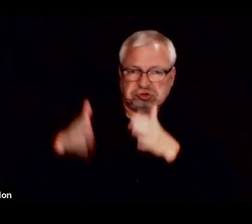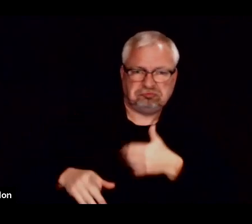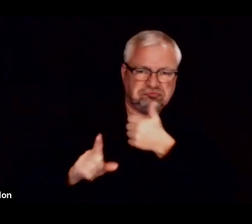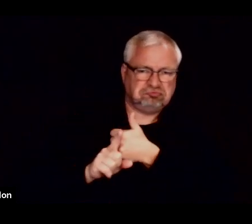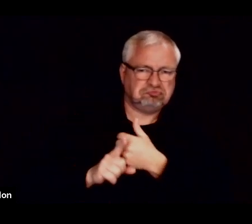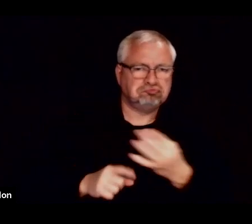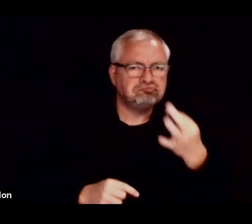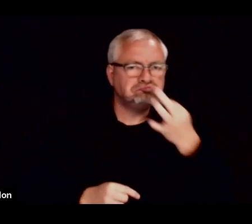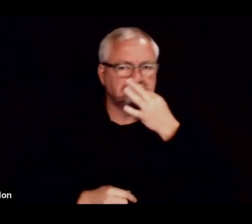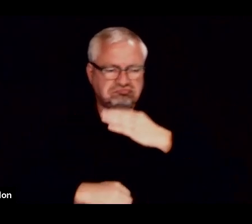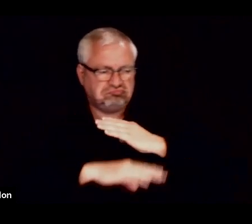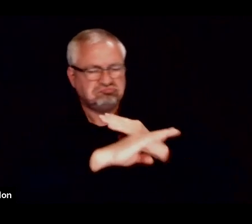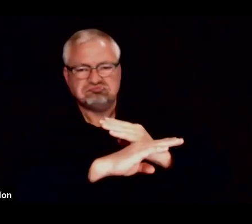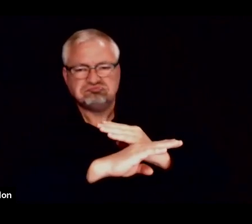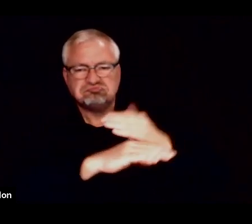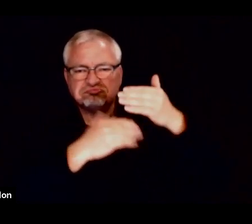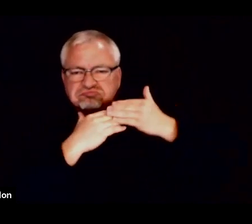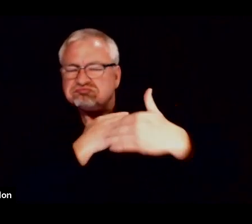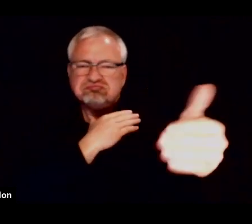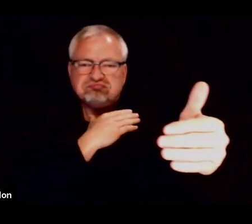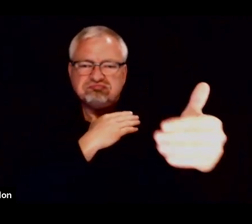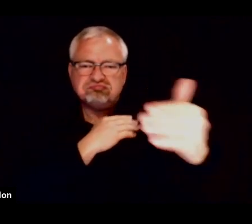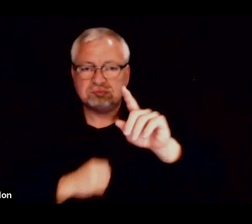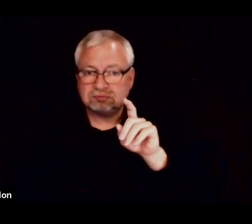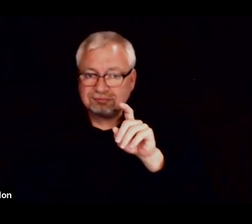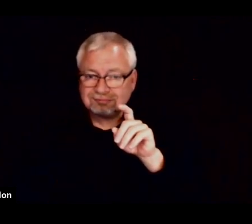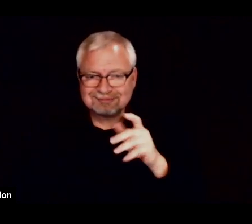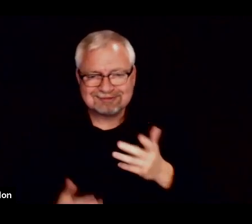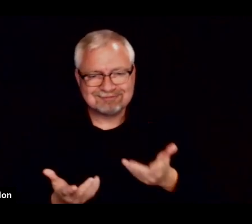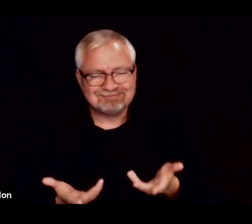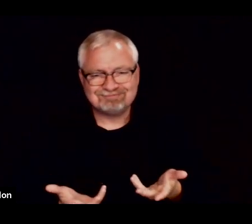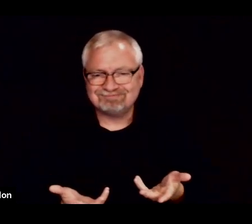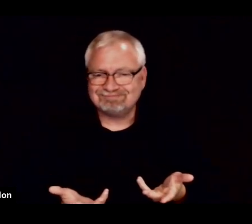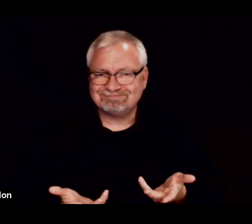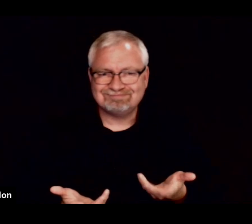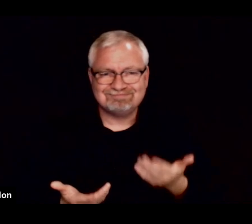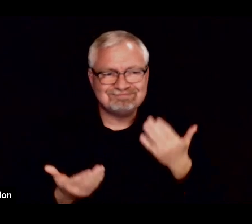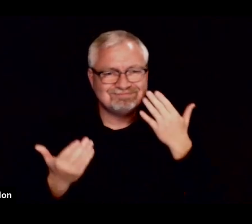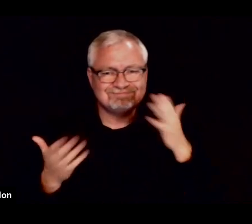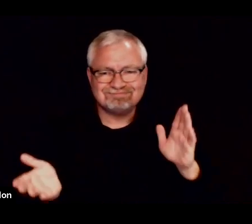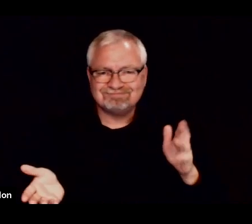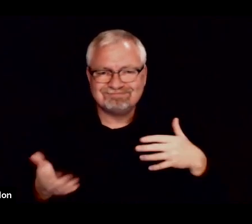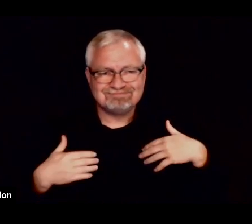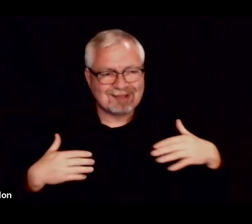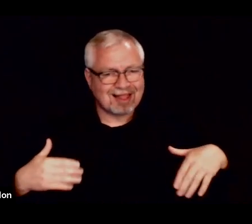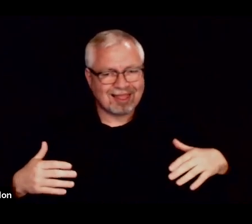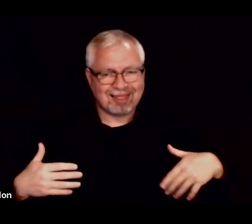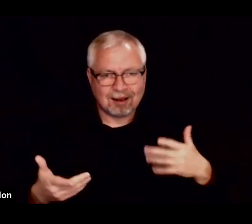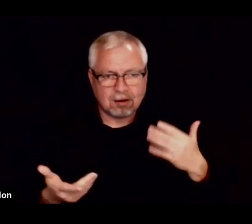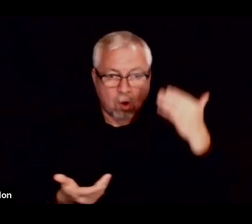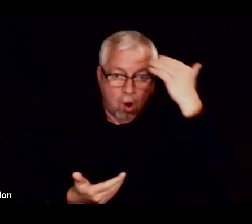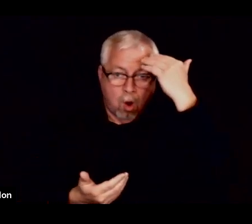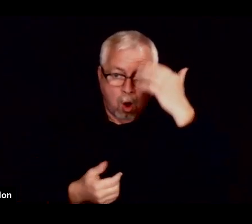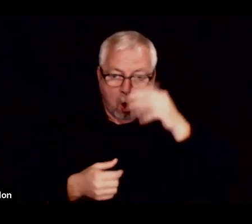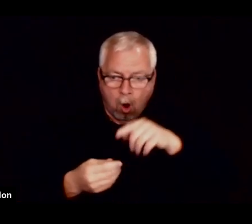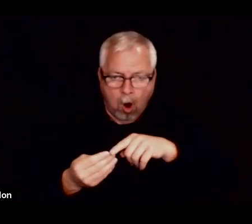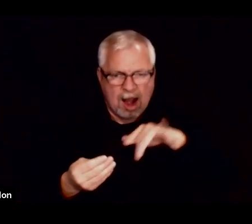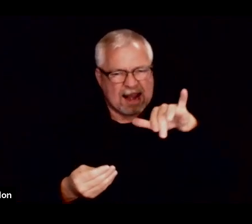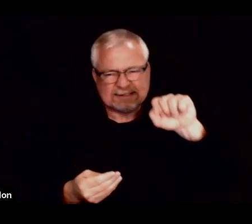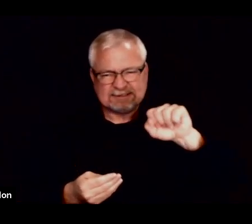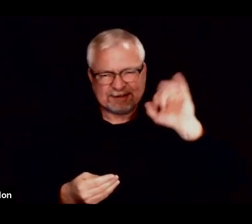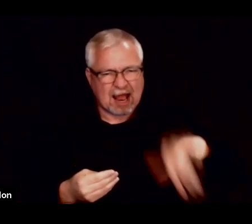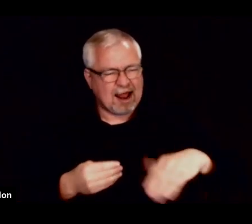from future infection? And we still don't know enough yet about protective immunity. So